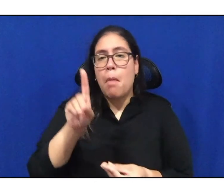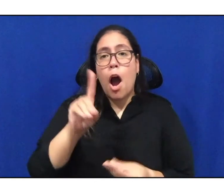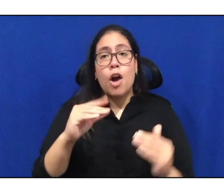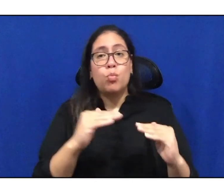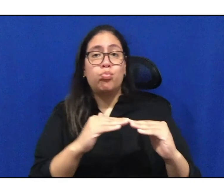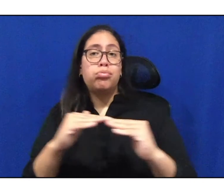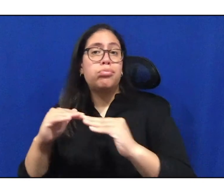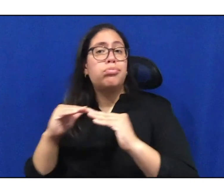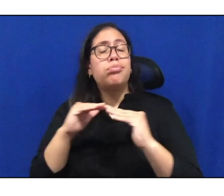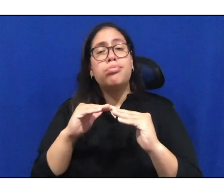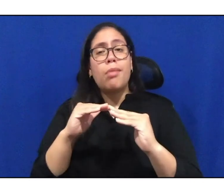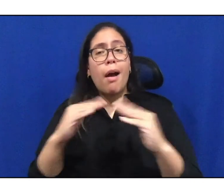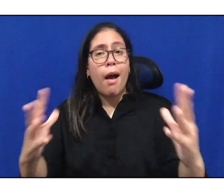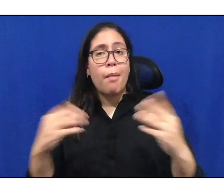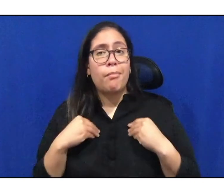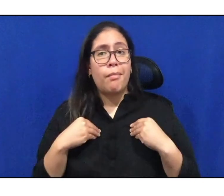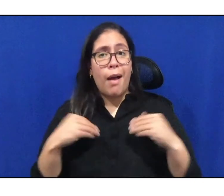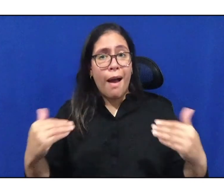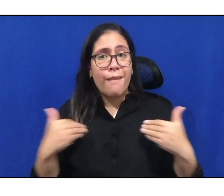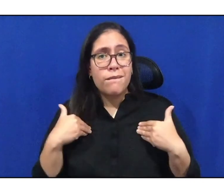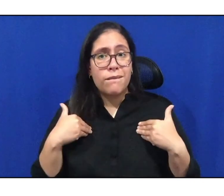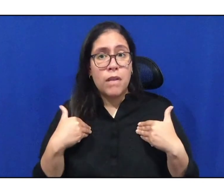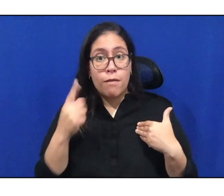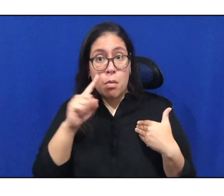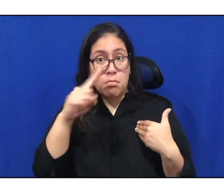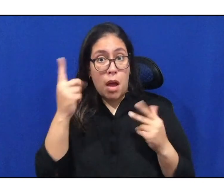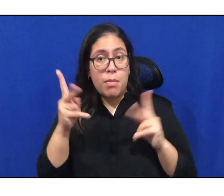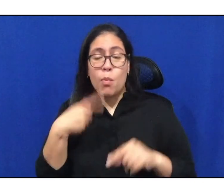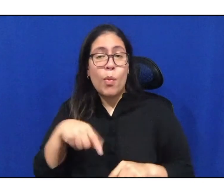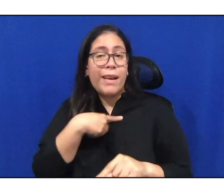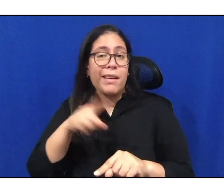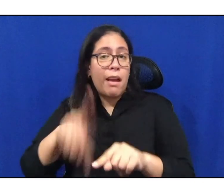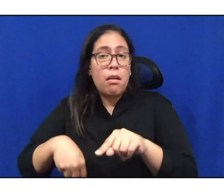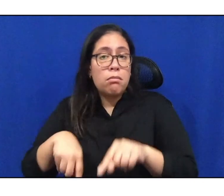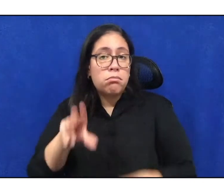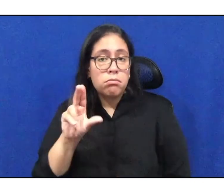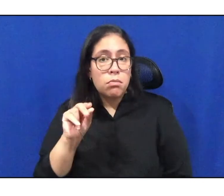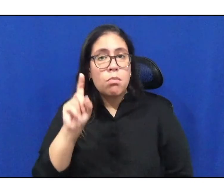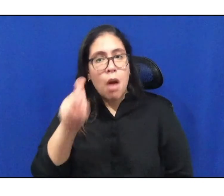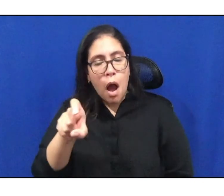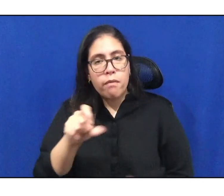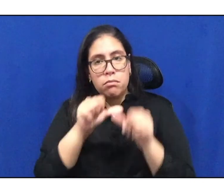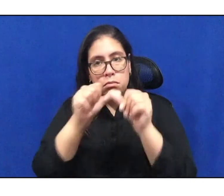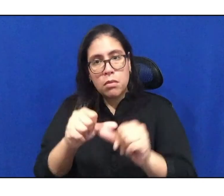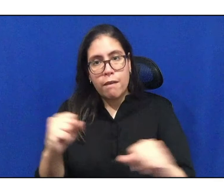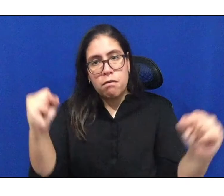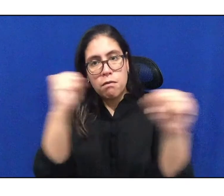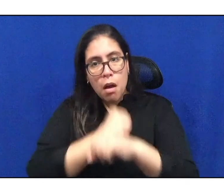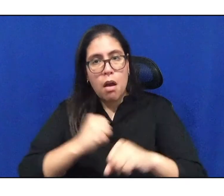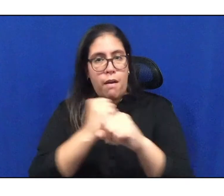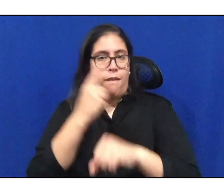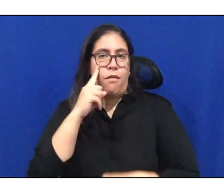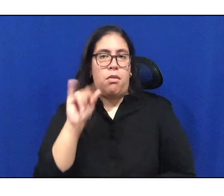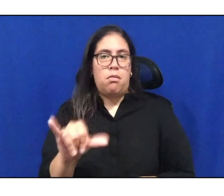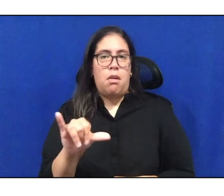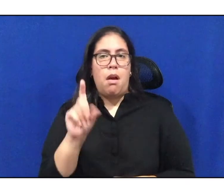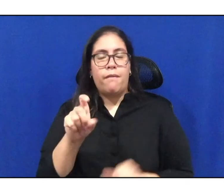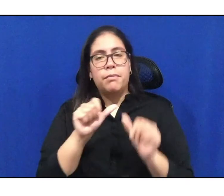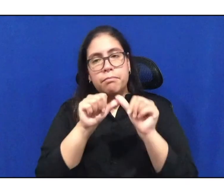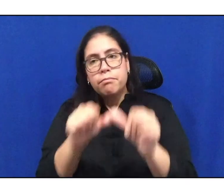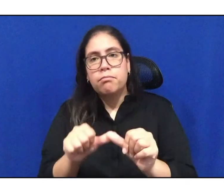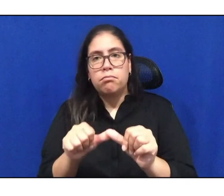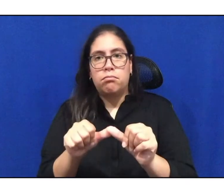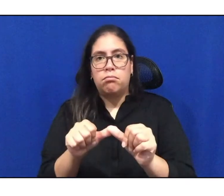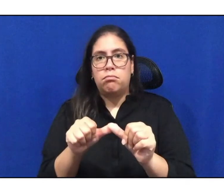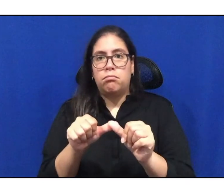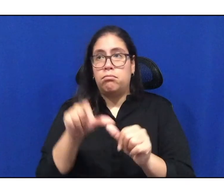given. That for Black people, we can't. We have to constantly fight for it, and we have to constantly hold our nation's feet